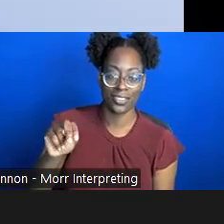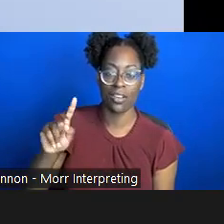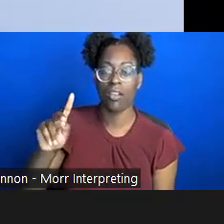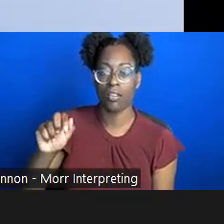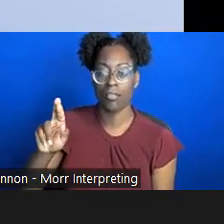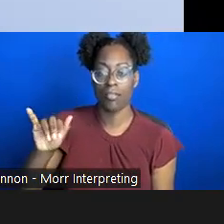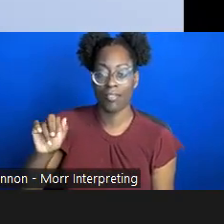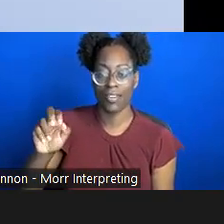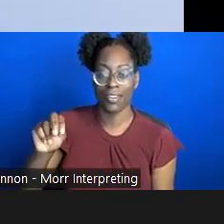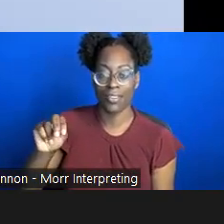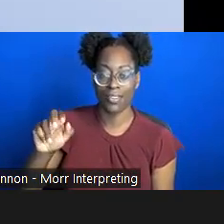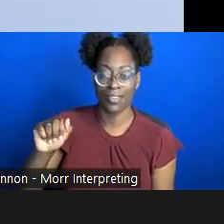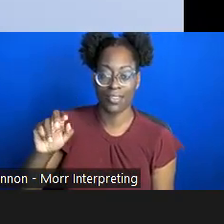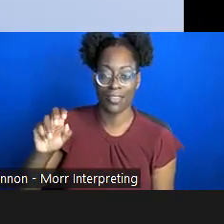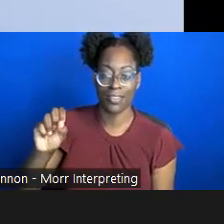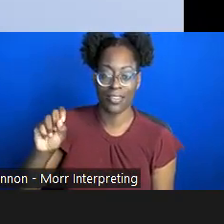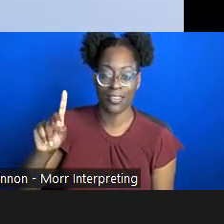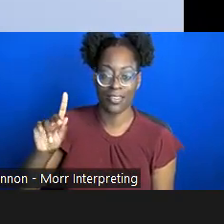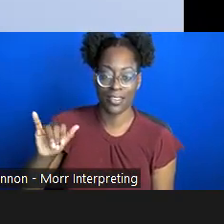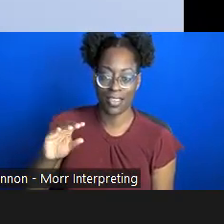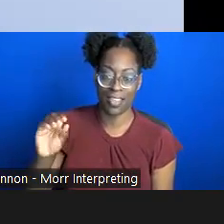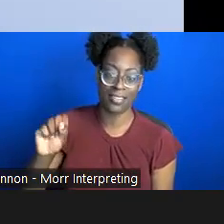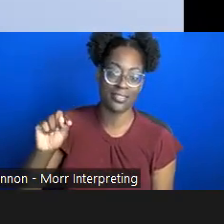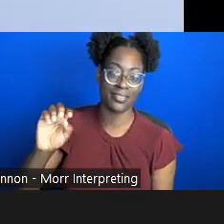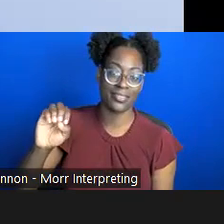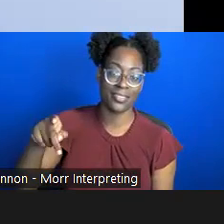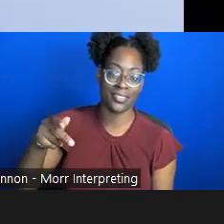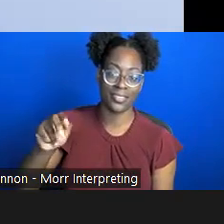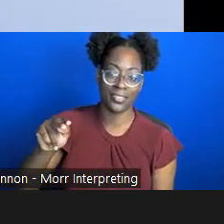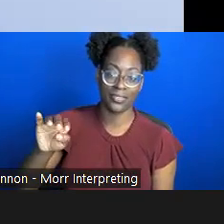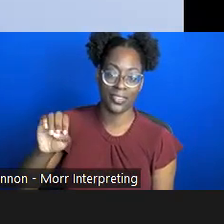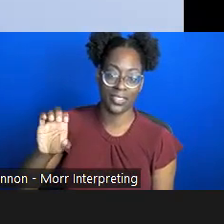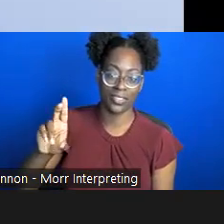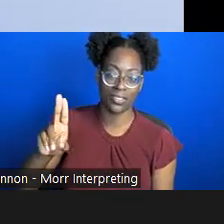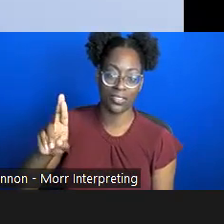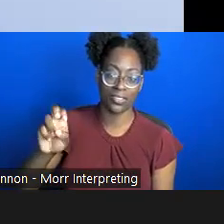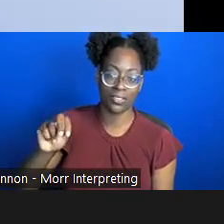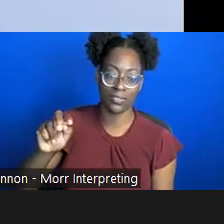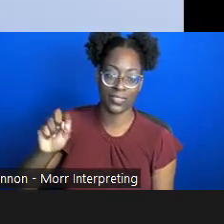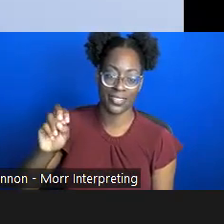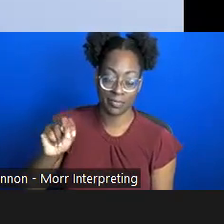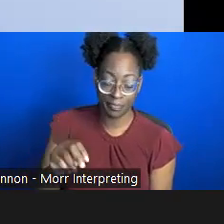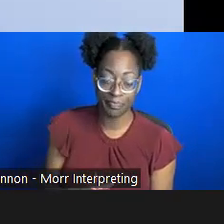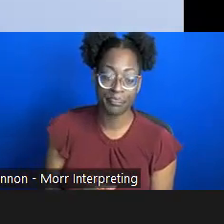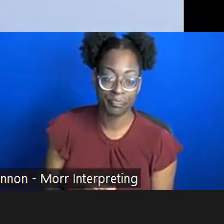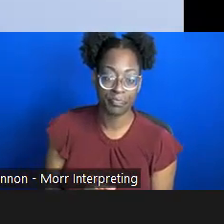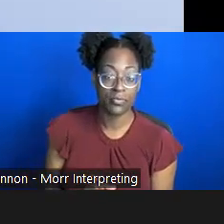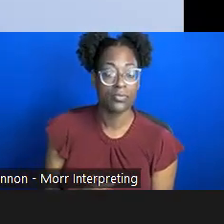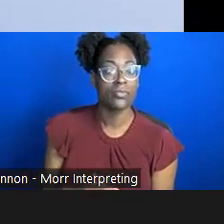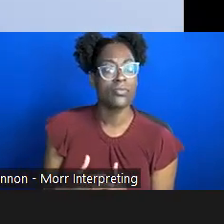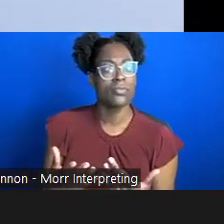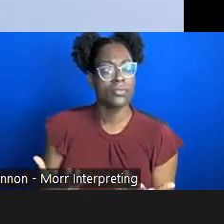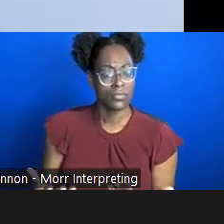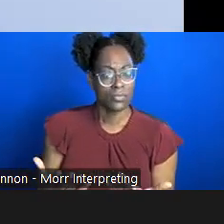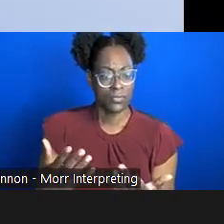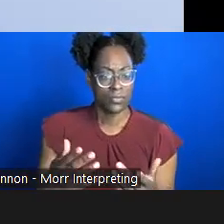reactionary comments, anti-Black and anti-Black joy comments on social media in response to some of our